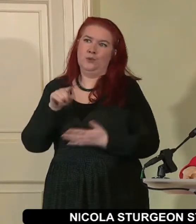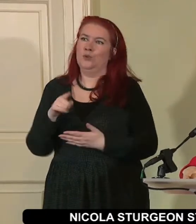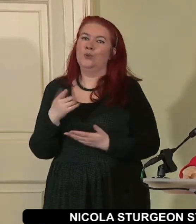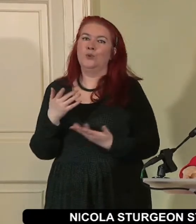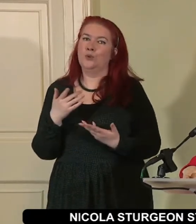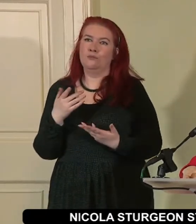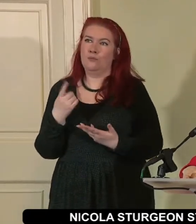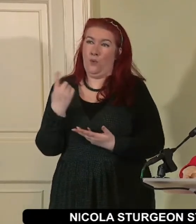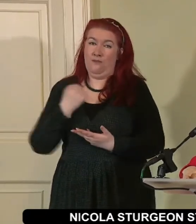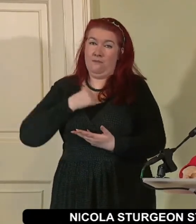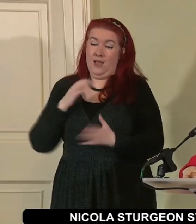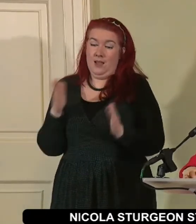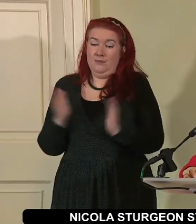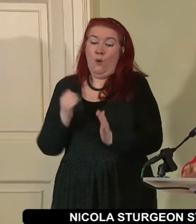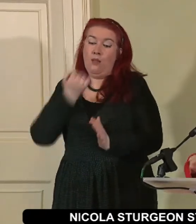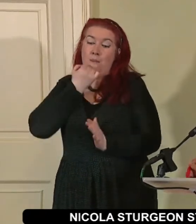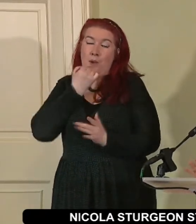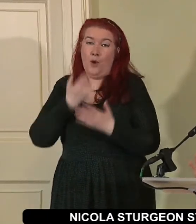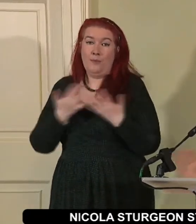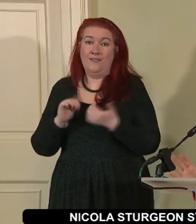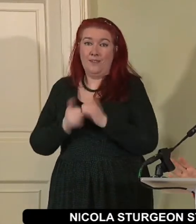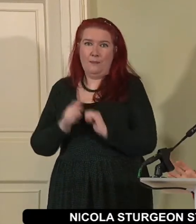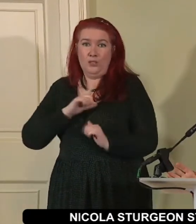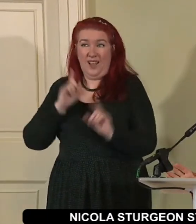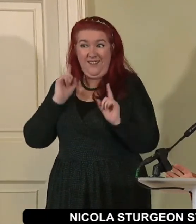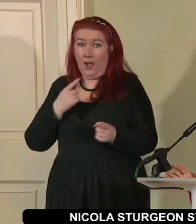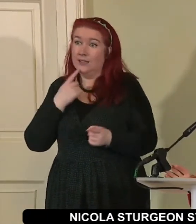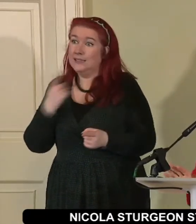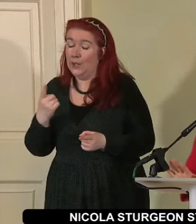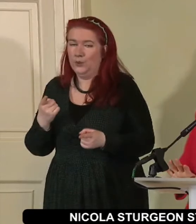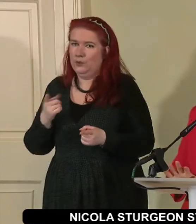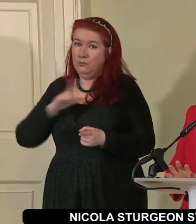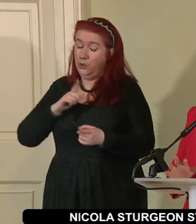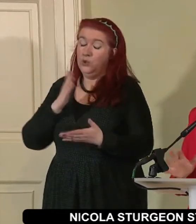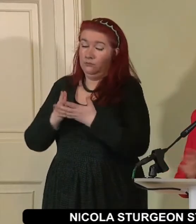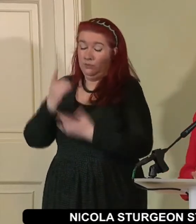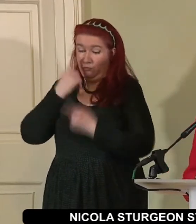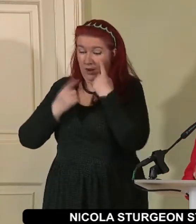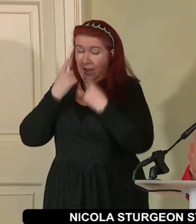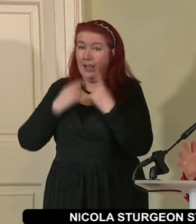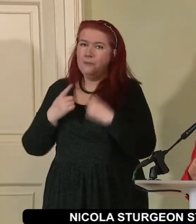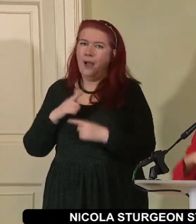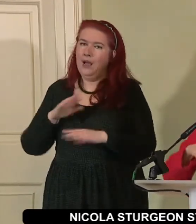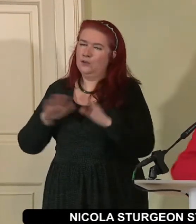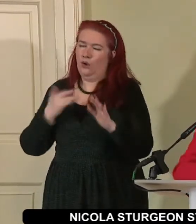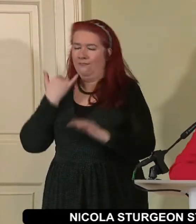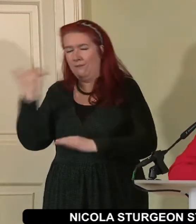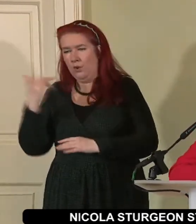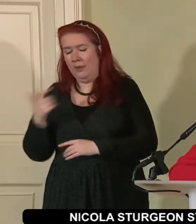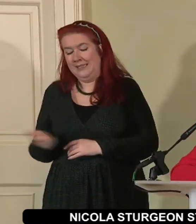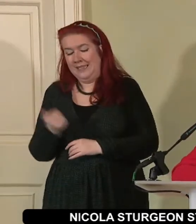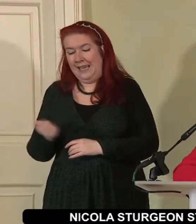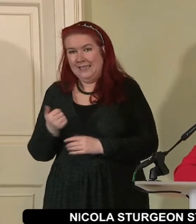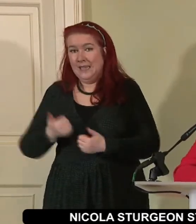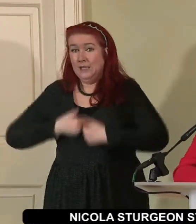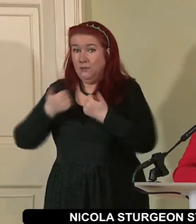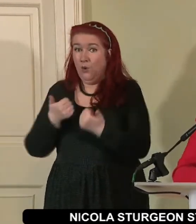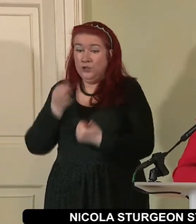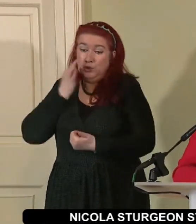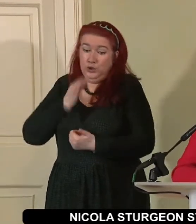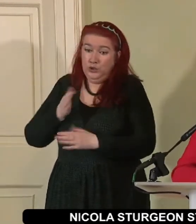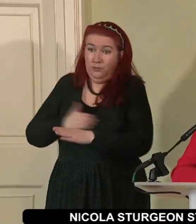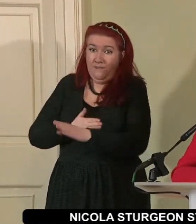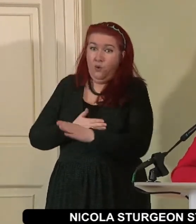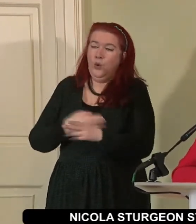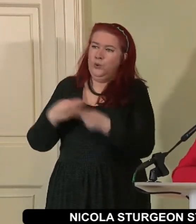small number who, mainly because I wouldn't have been able to tell you without crying over the last 24 hours, I didn't phone but texted this morning just before